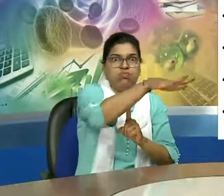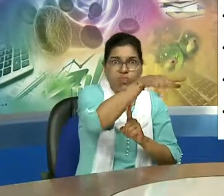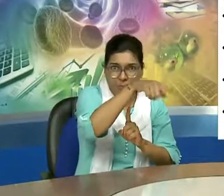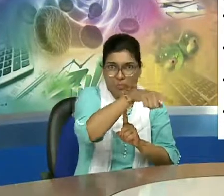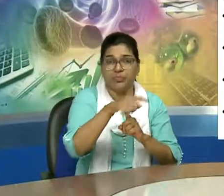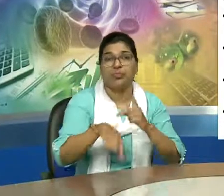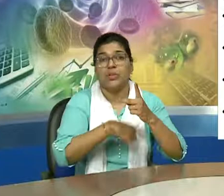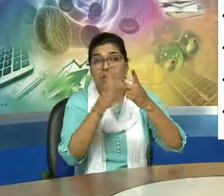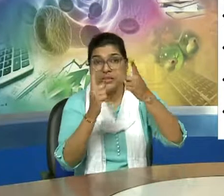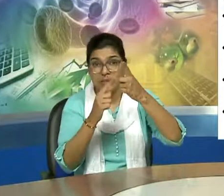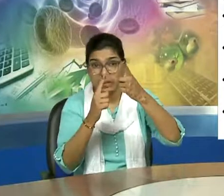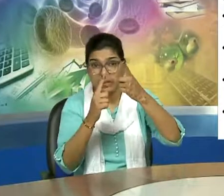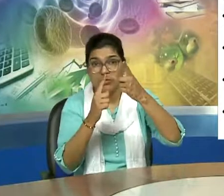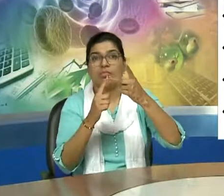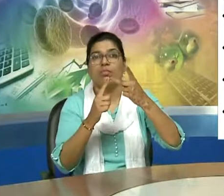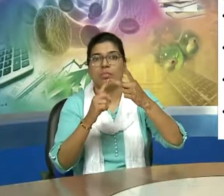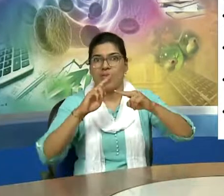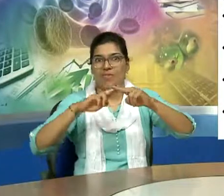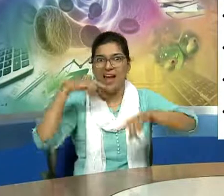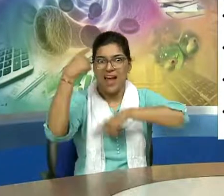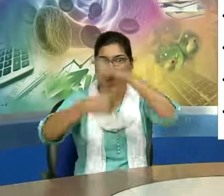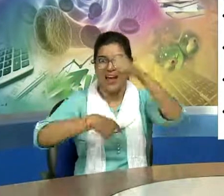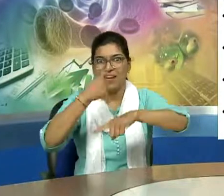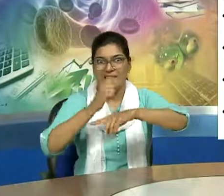It talks about the impact of mining on the environment.